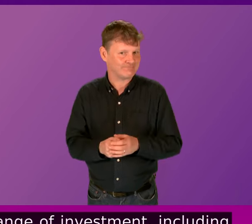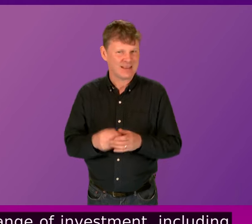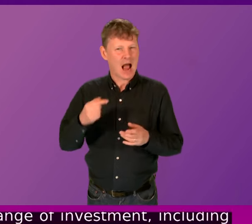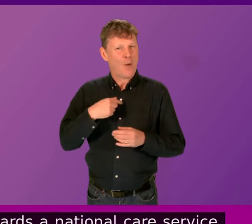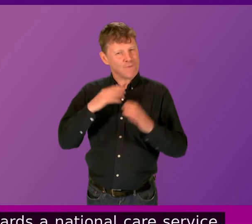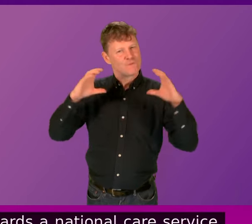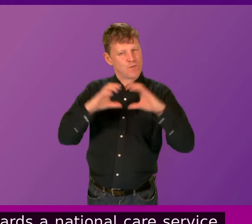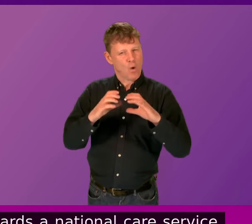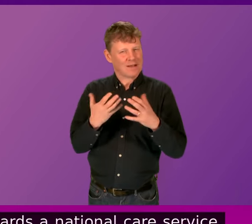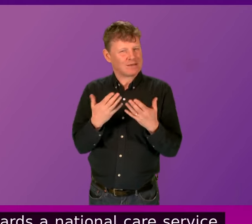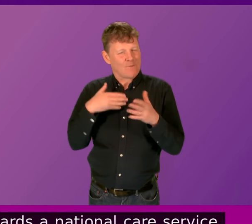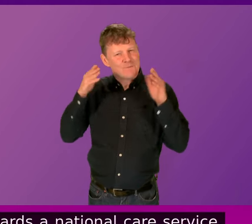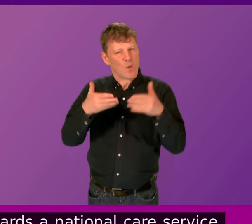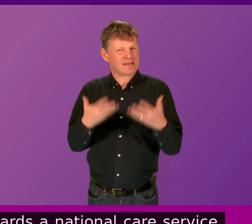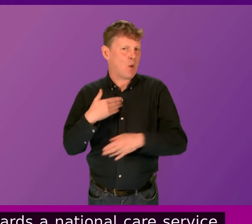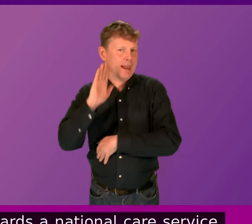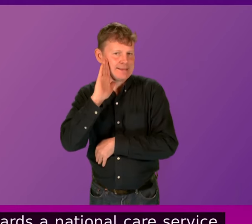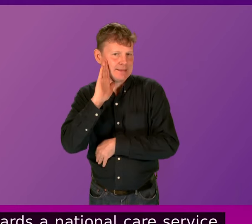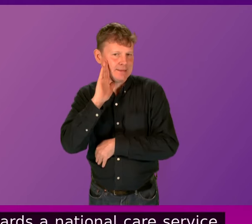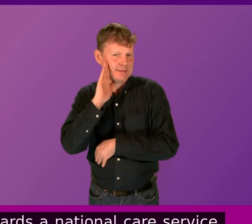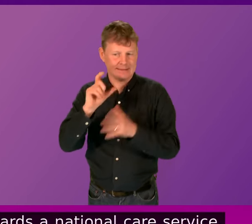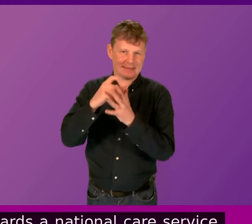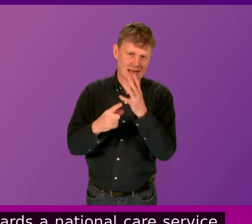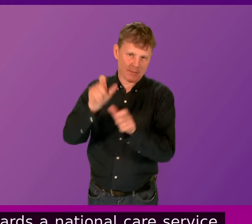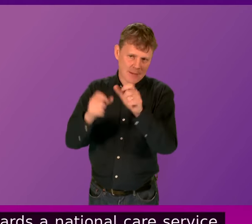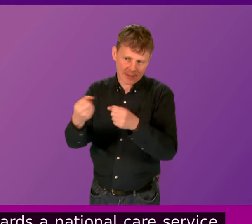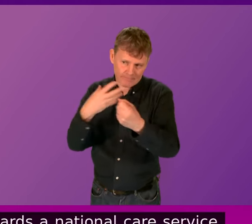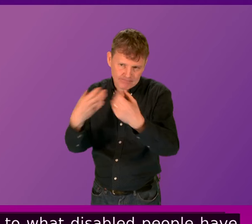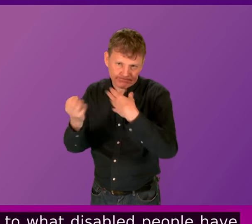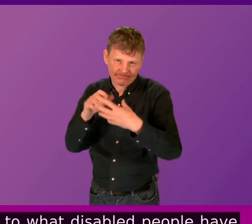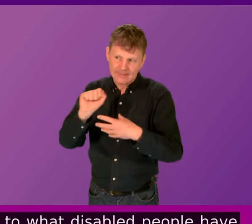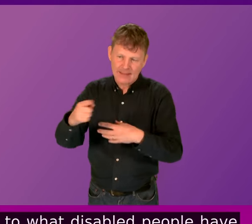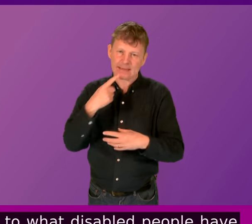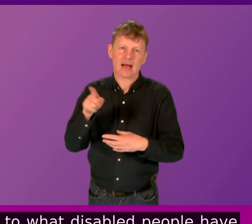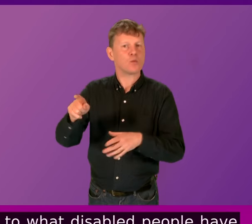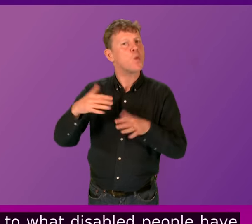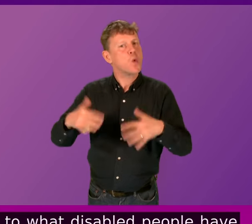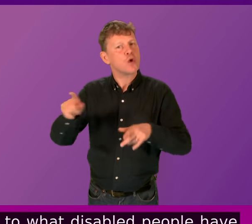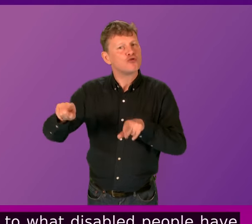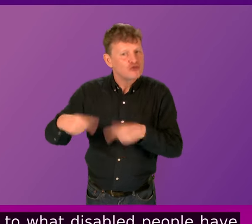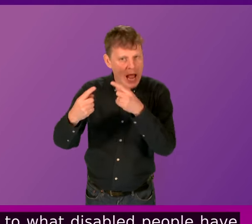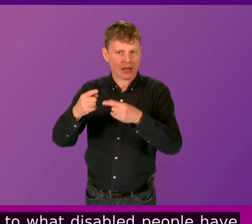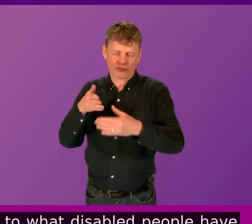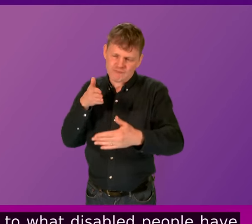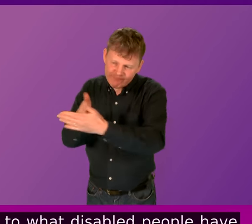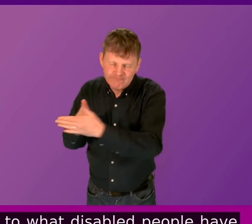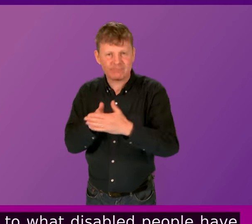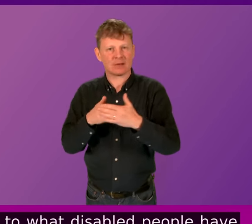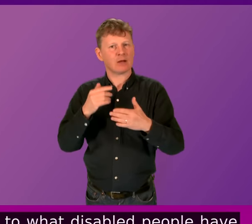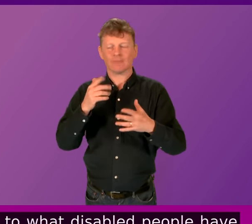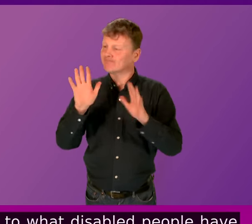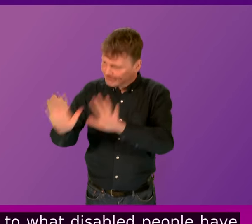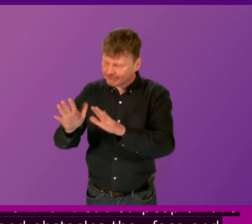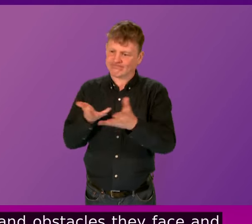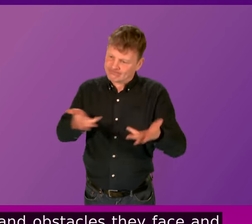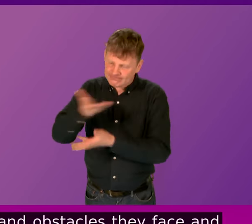on listening to what disabled people have told us are the challenges and obstacles they face and finding solutions that